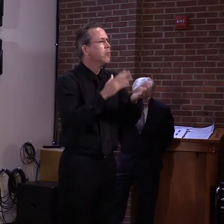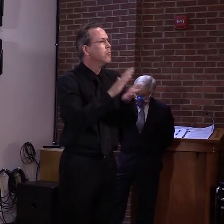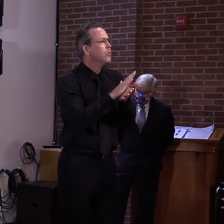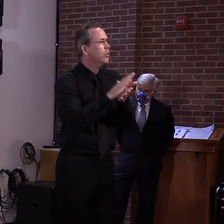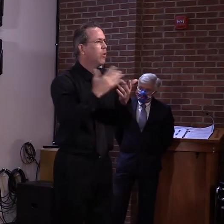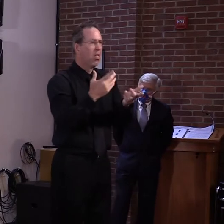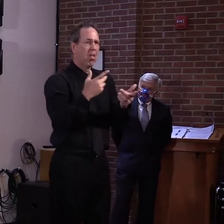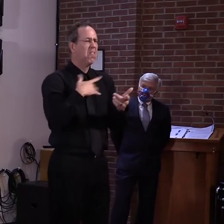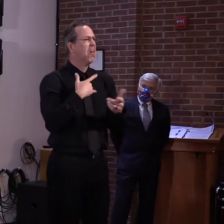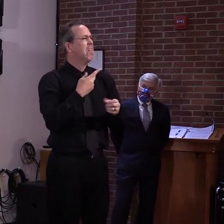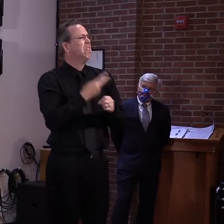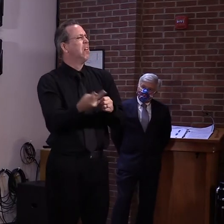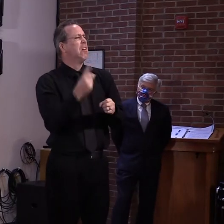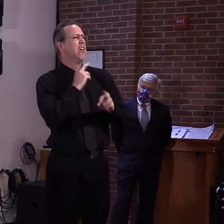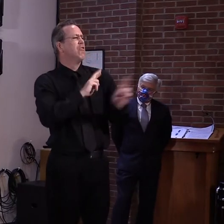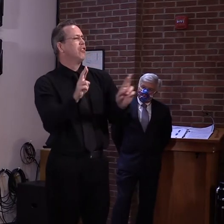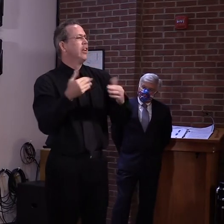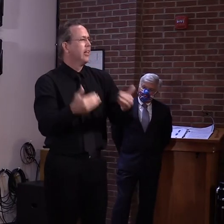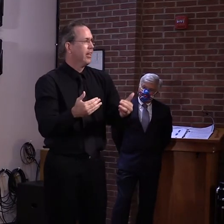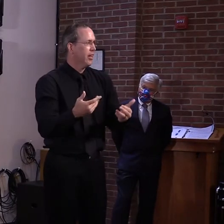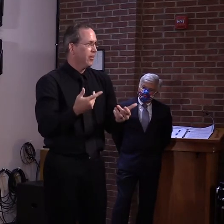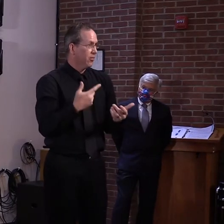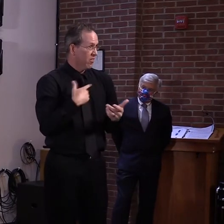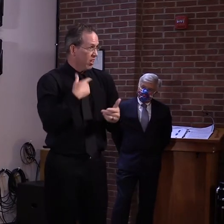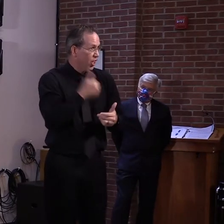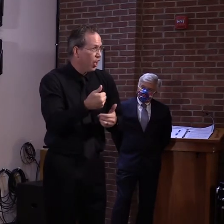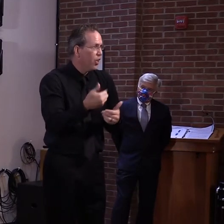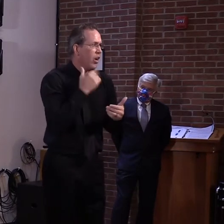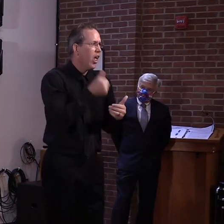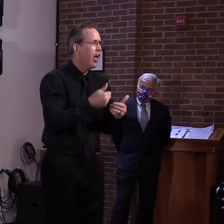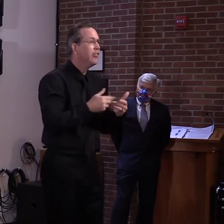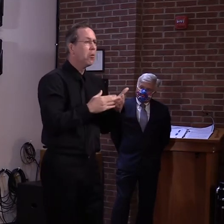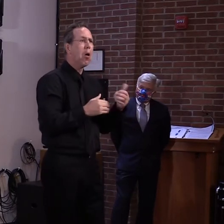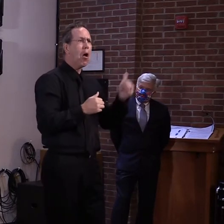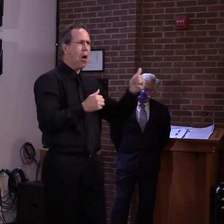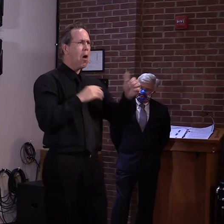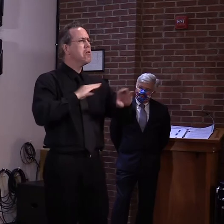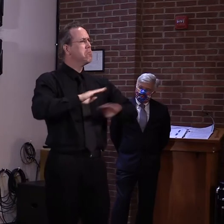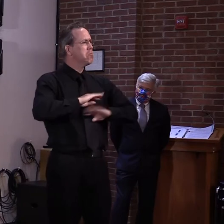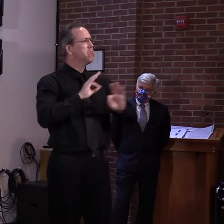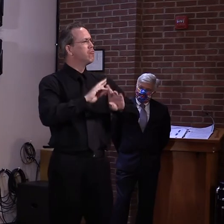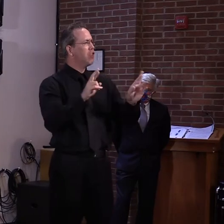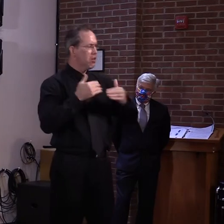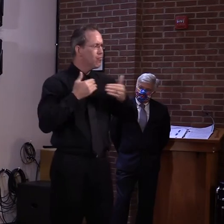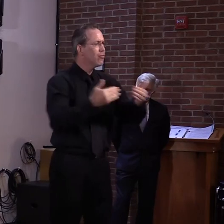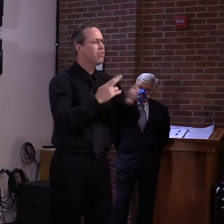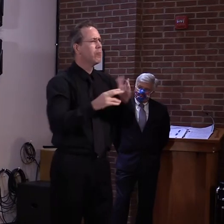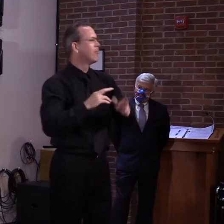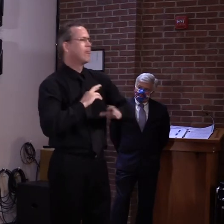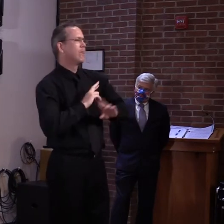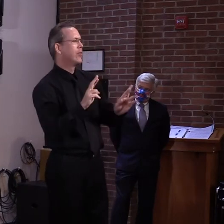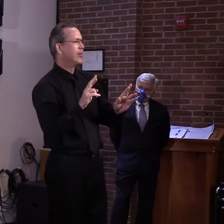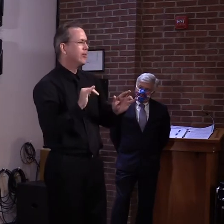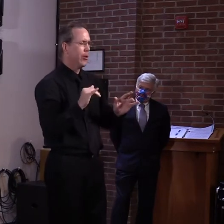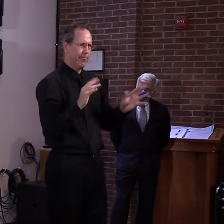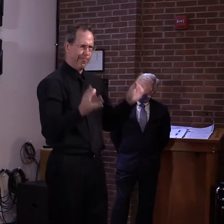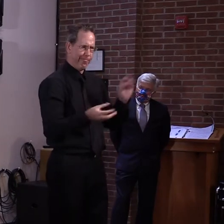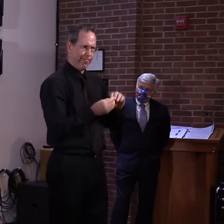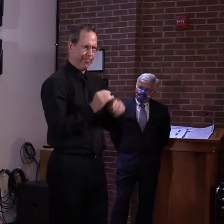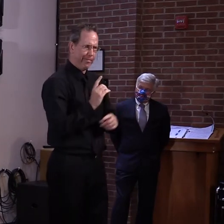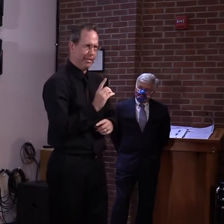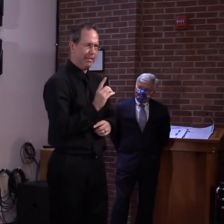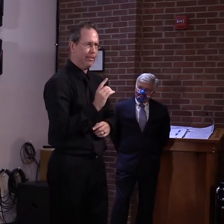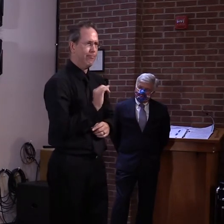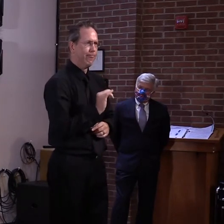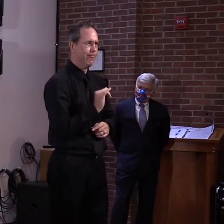doing very well, and then they averaged it all together and came up with the D-plus. But again, we need to move on